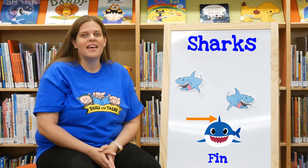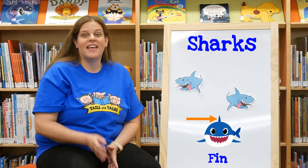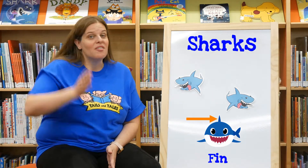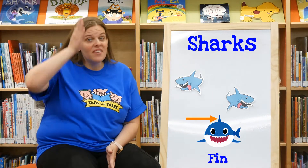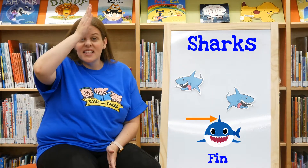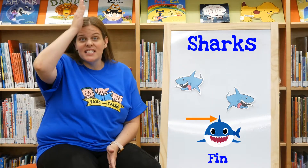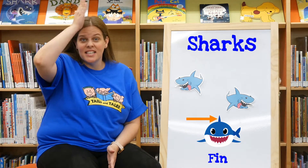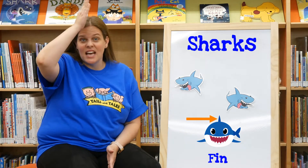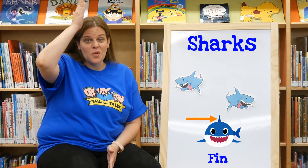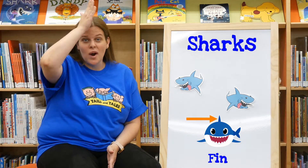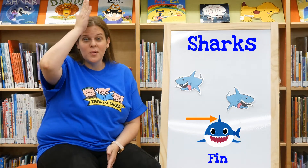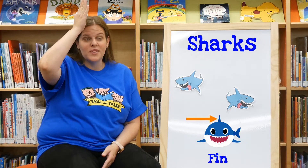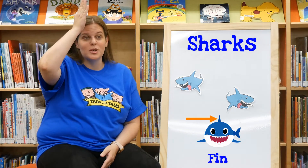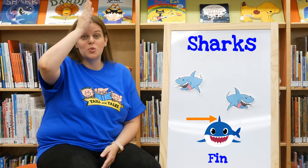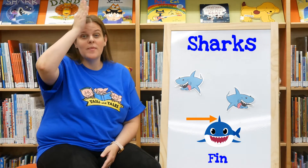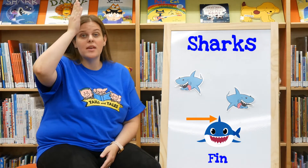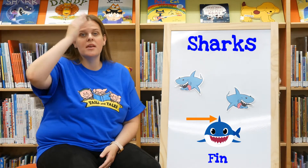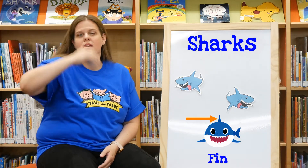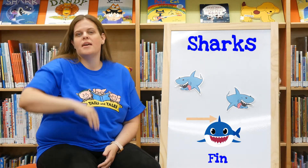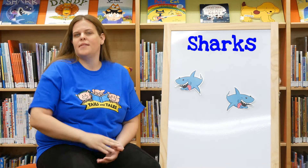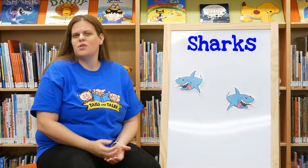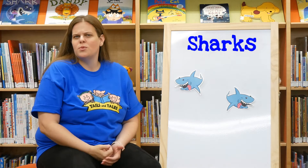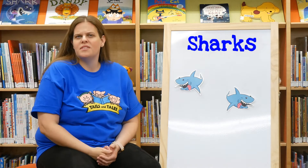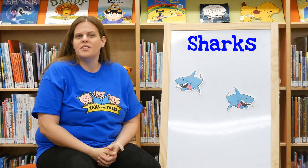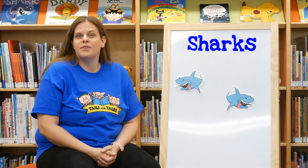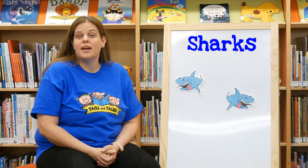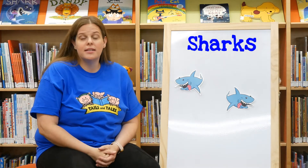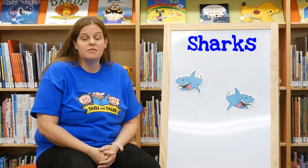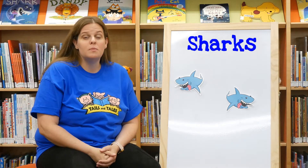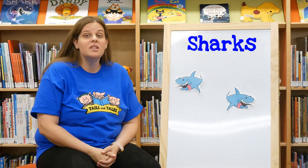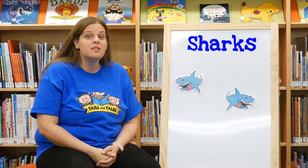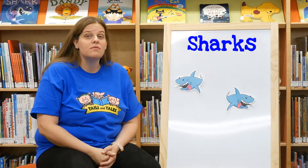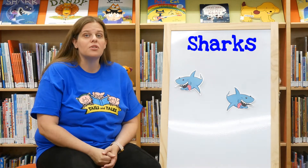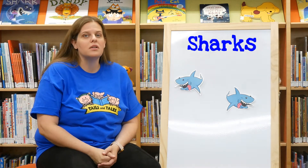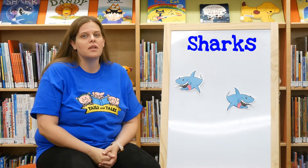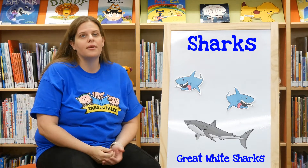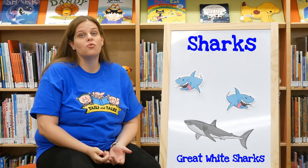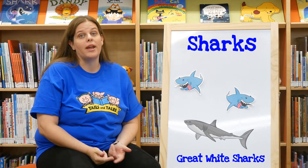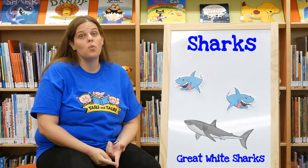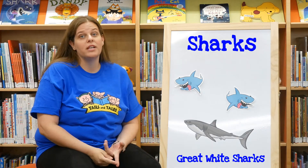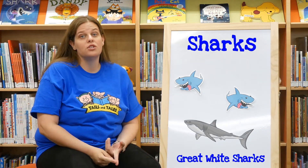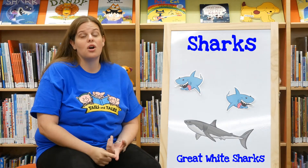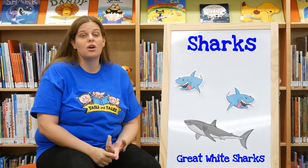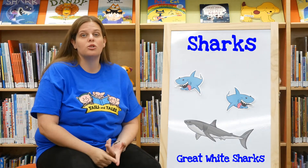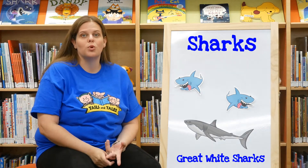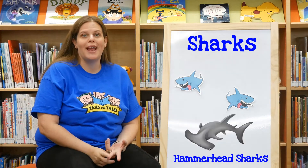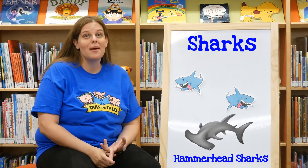they have a fin that sticks out of the water when they're swimming. And there's all sorts of different kinds of species of sharks, like great white sharks or